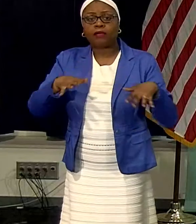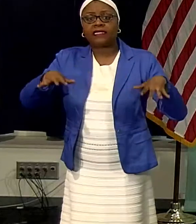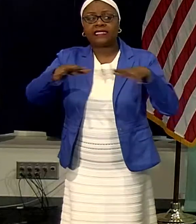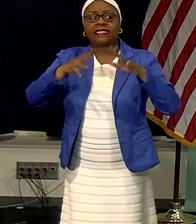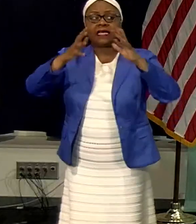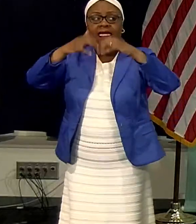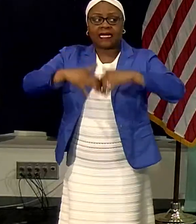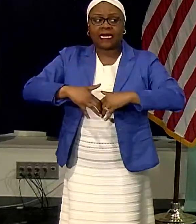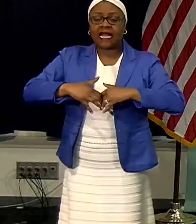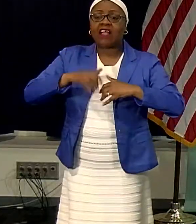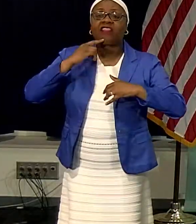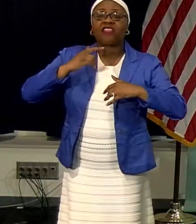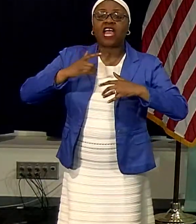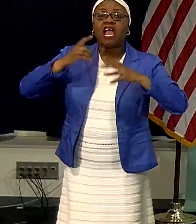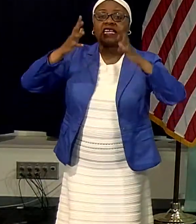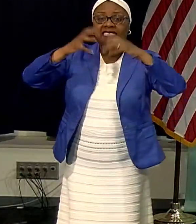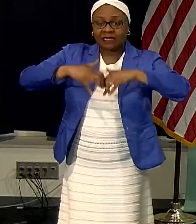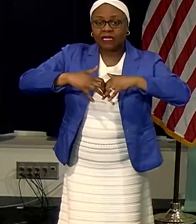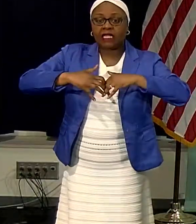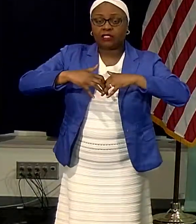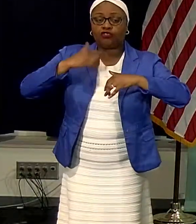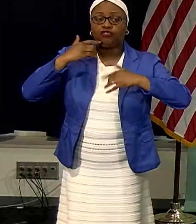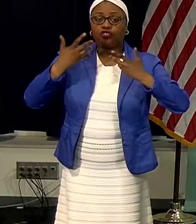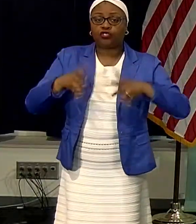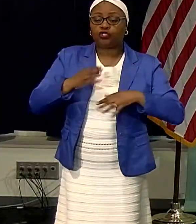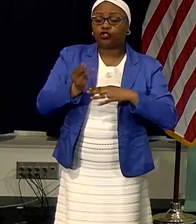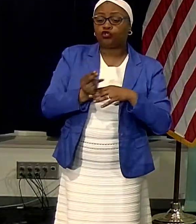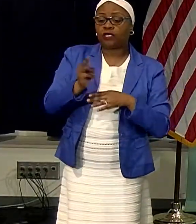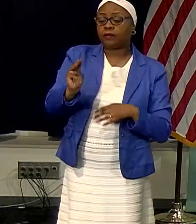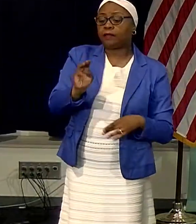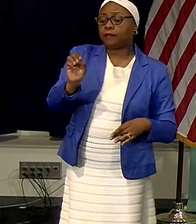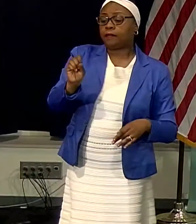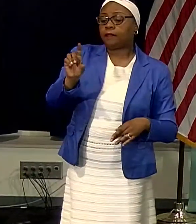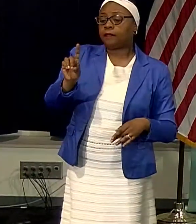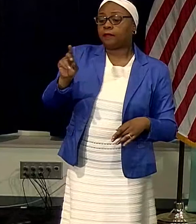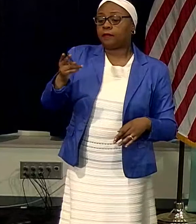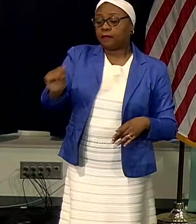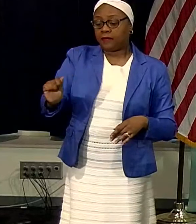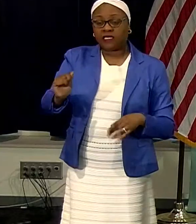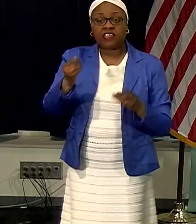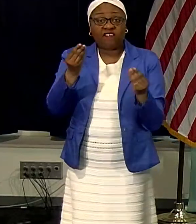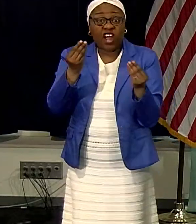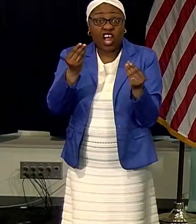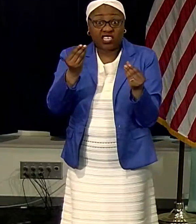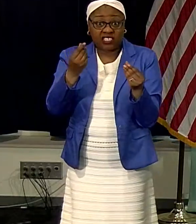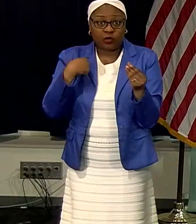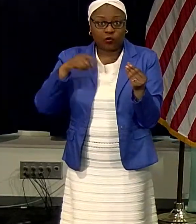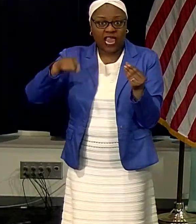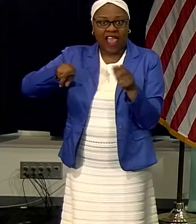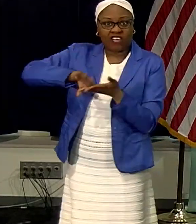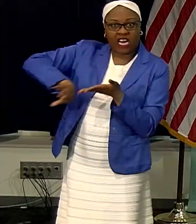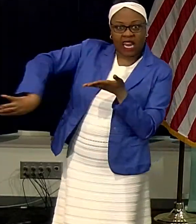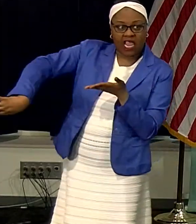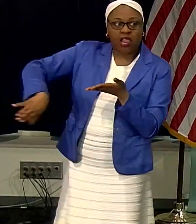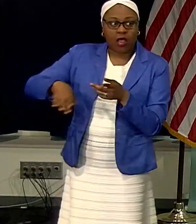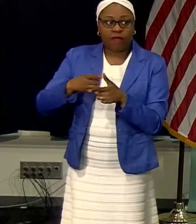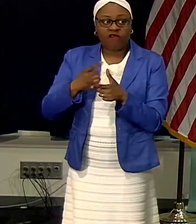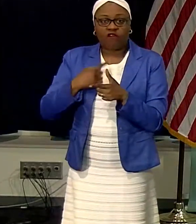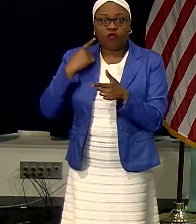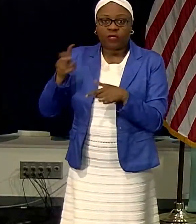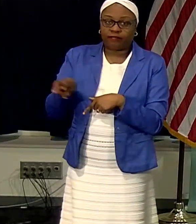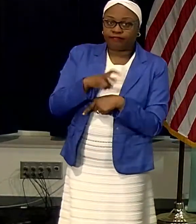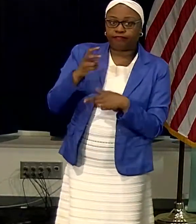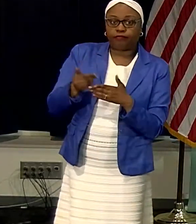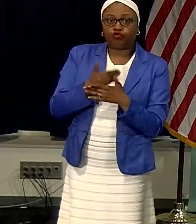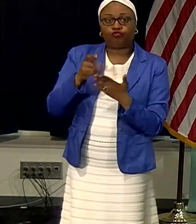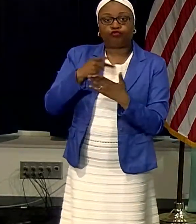The demolition was done using MISTA funds, so we have to clear the MISTA lien before we're able to graduate it to a new program, or it